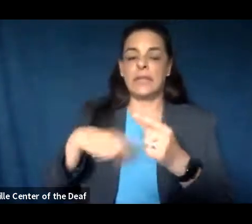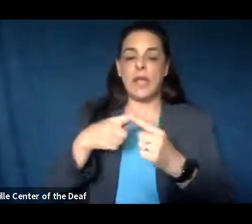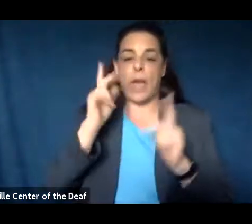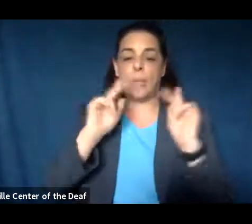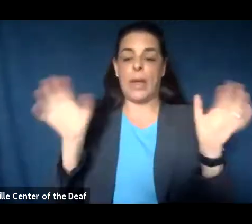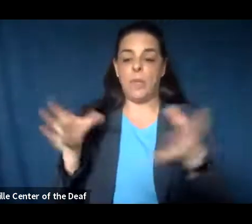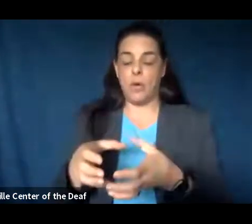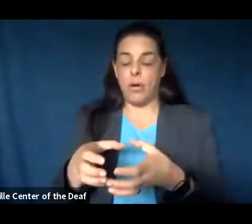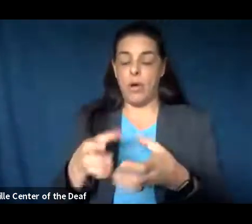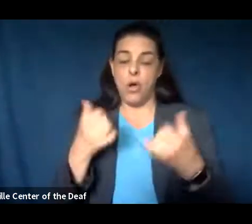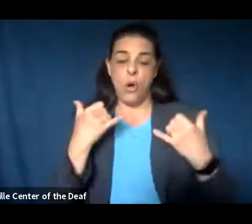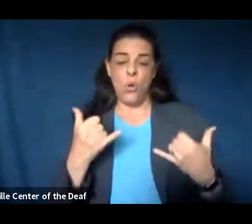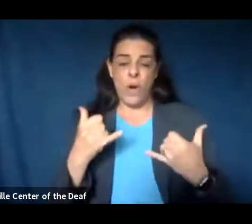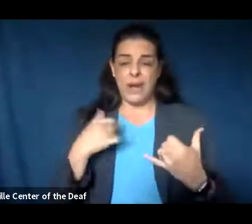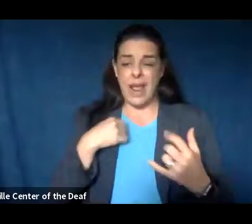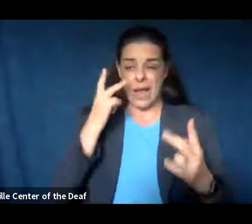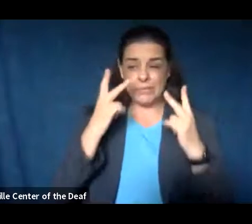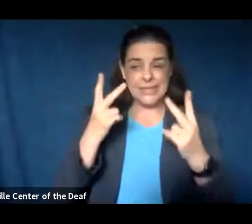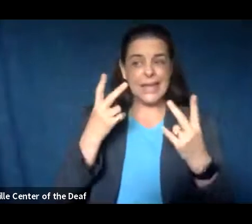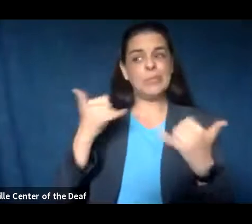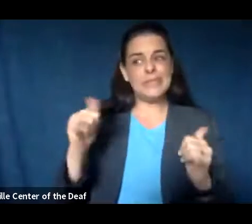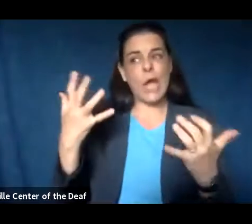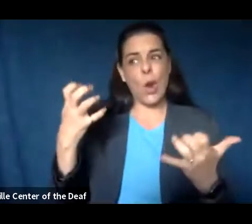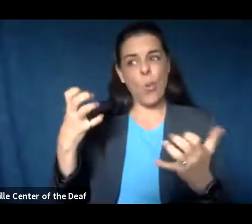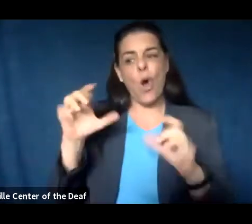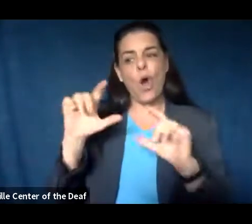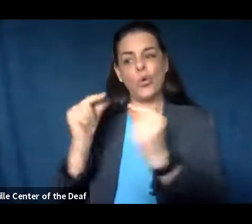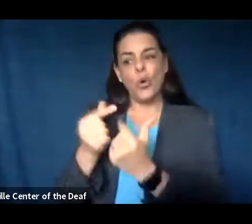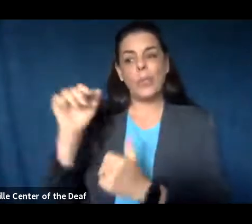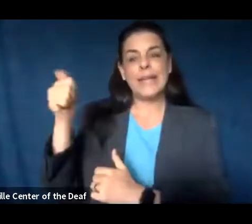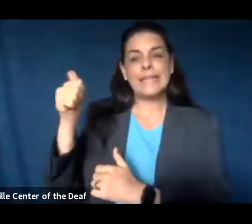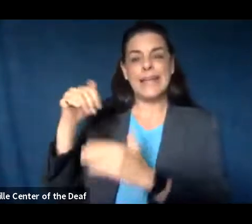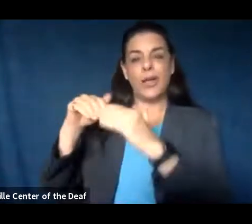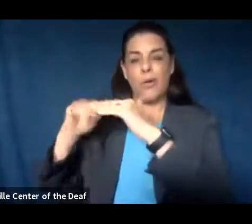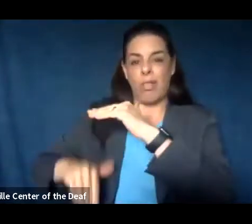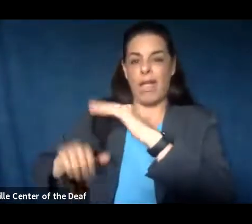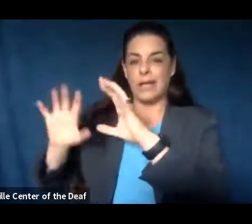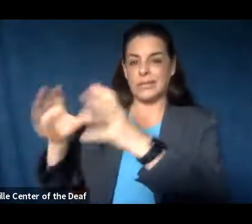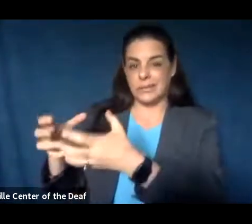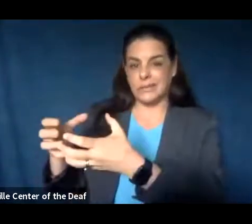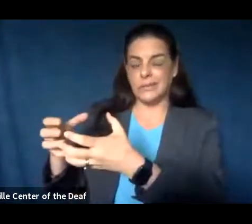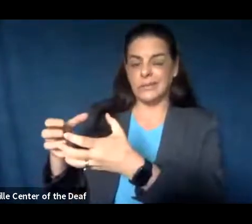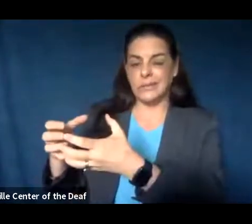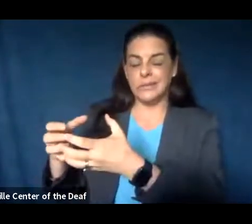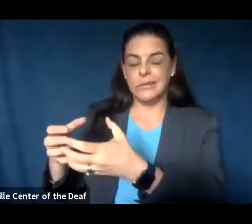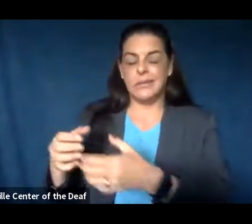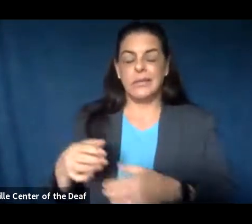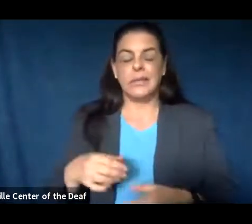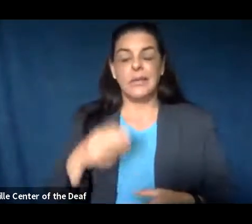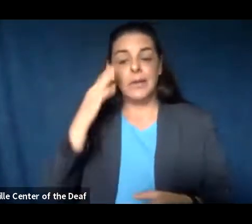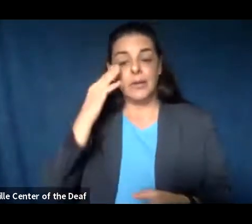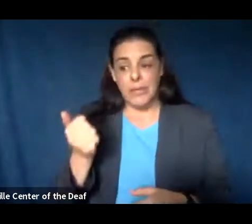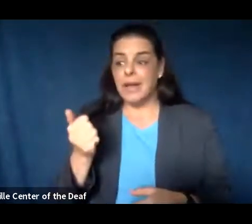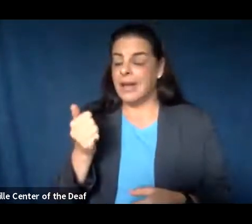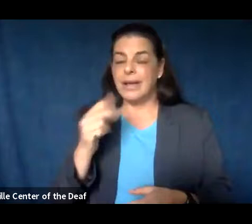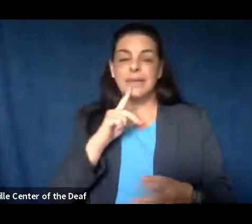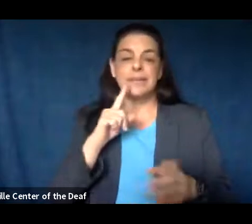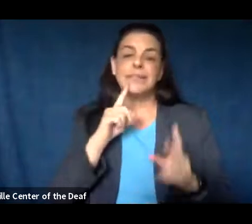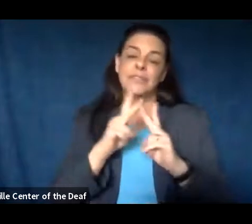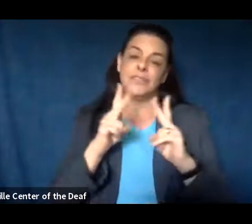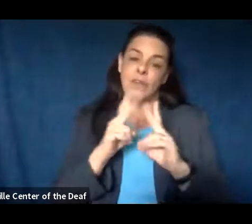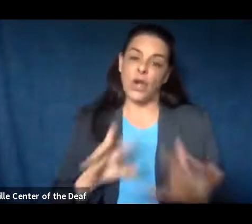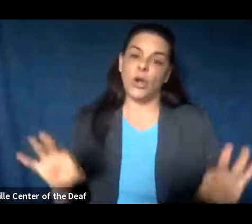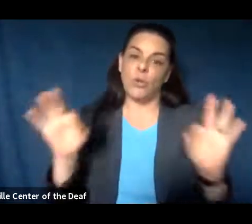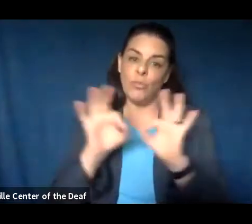saying wanting to keep it to groups of 10 or less when you're congregating, because again, it's very important to